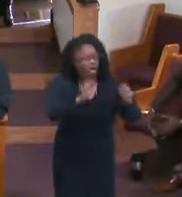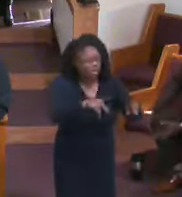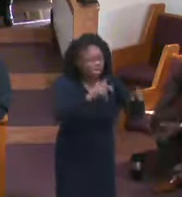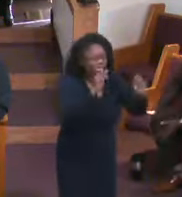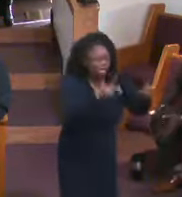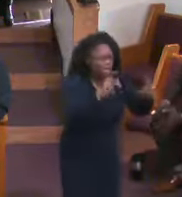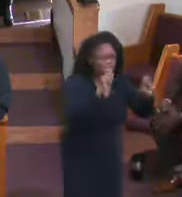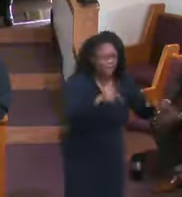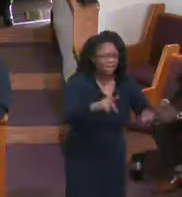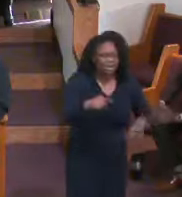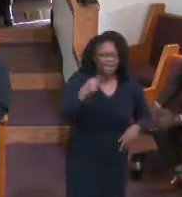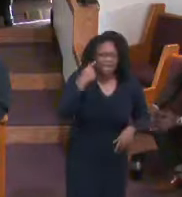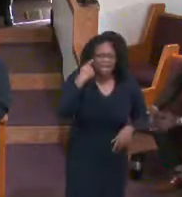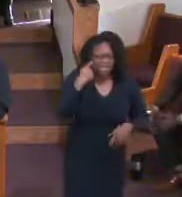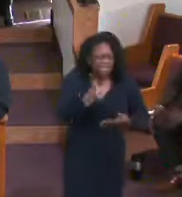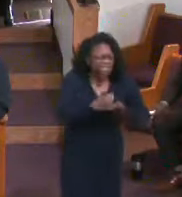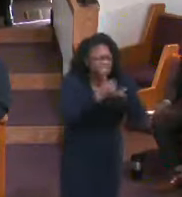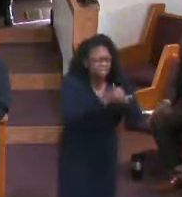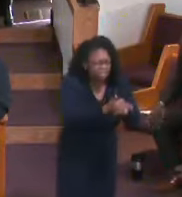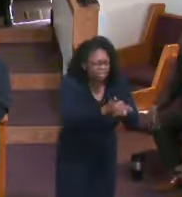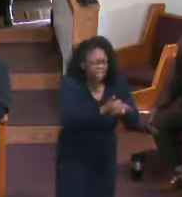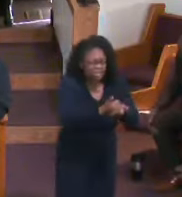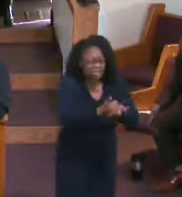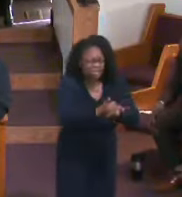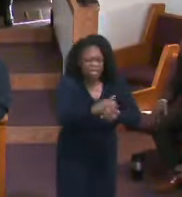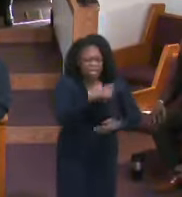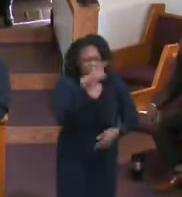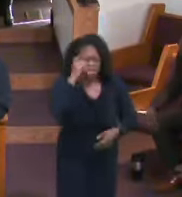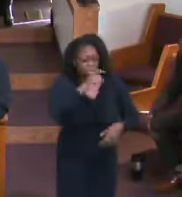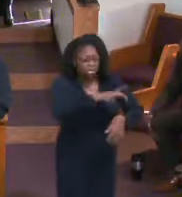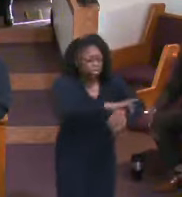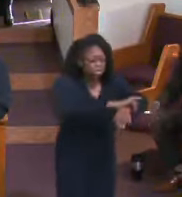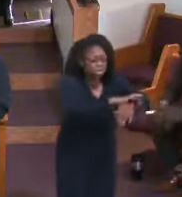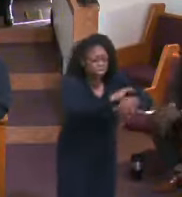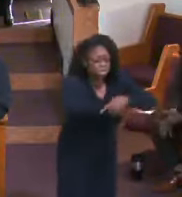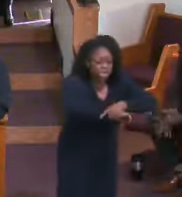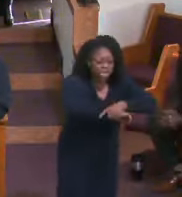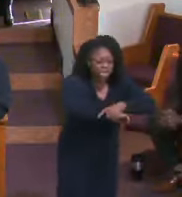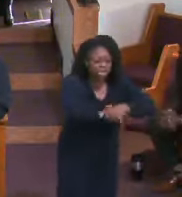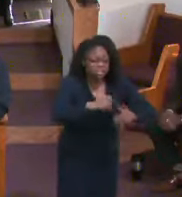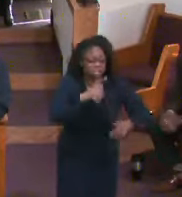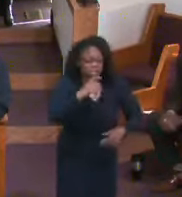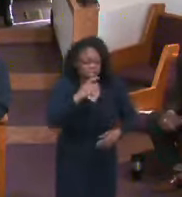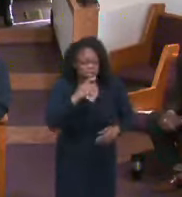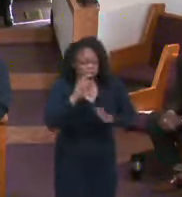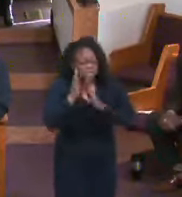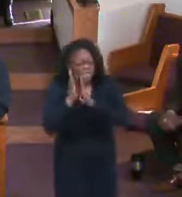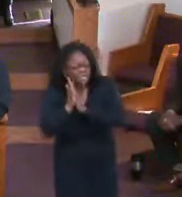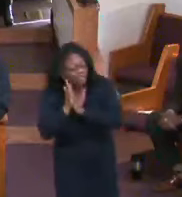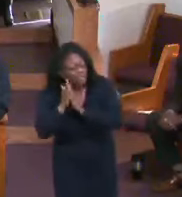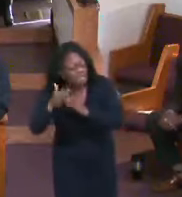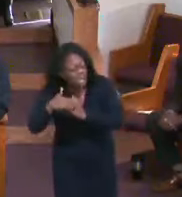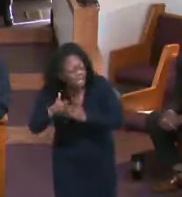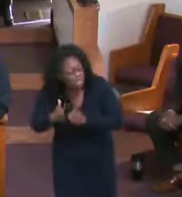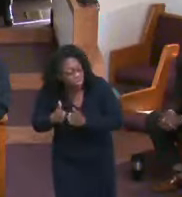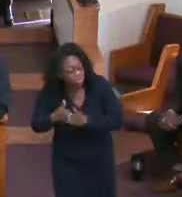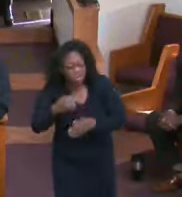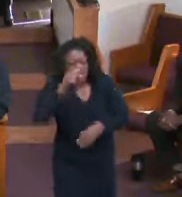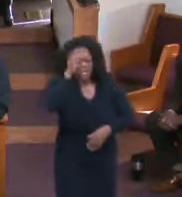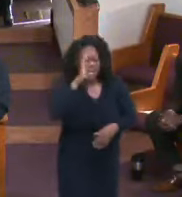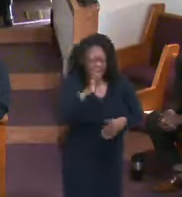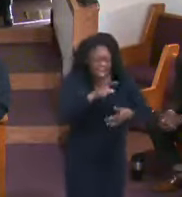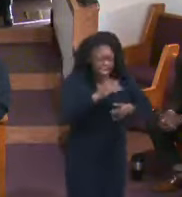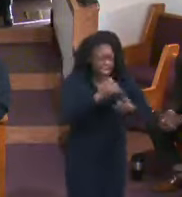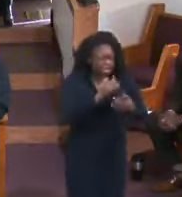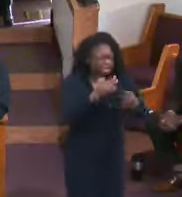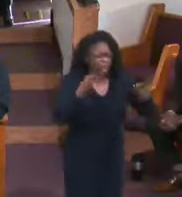Okay. I think I just helped someone out because you're chained to who you're sleeping next to. God freed Peter